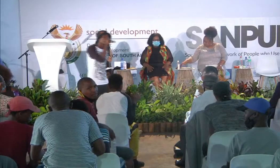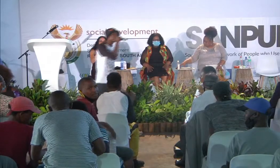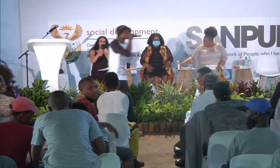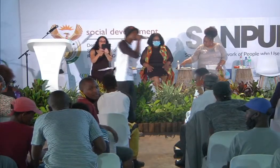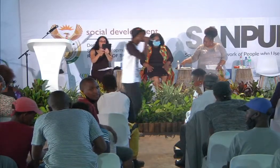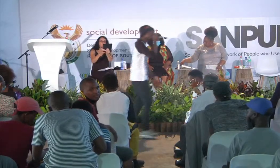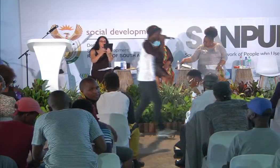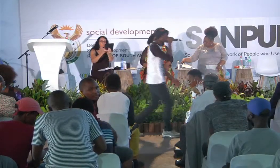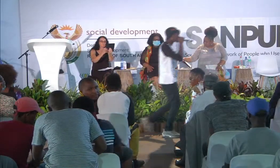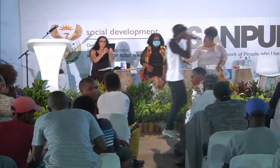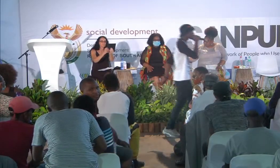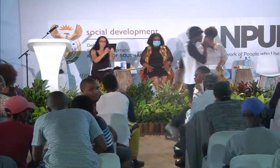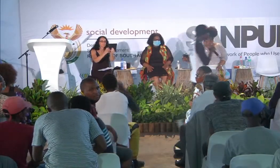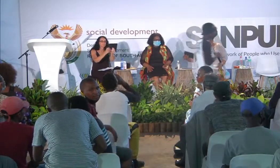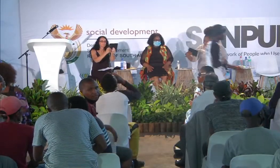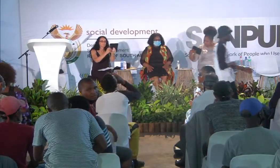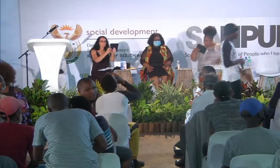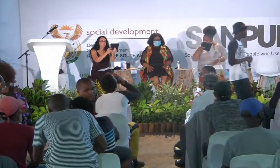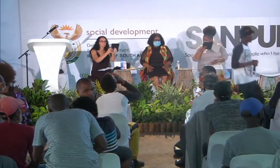Music, it's amazing grace.